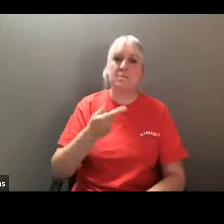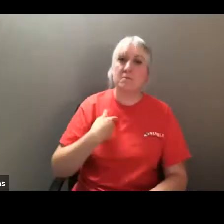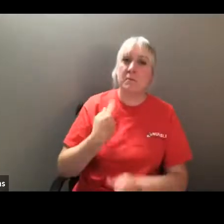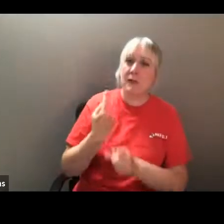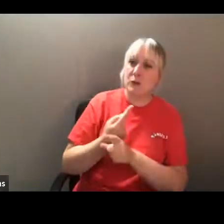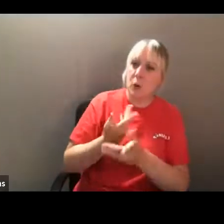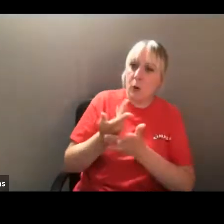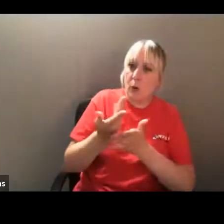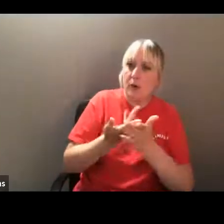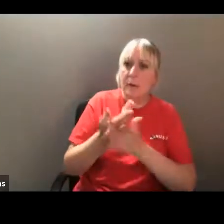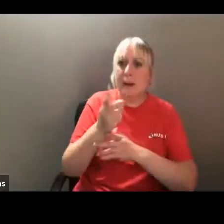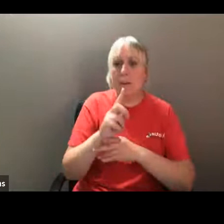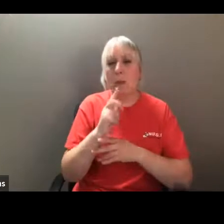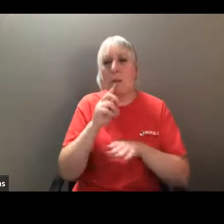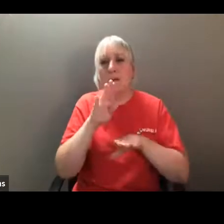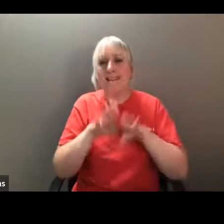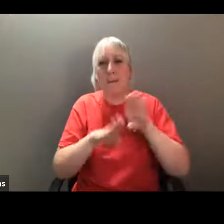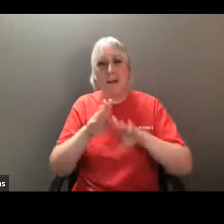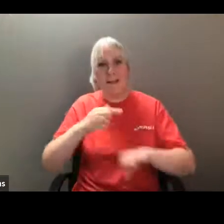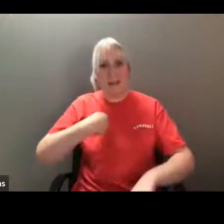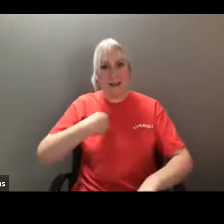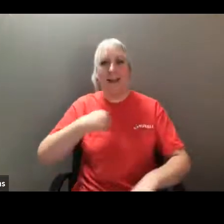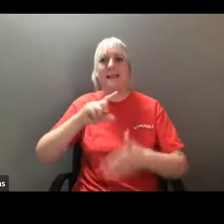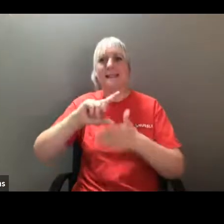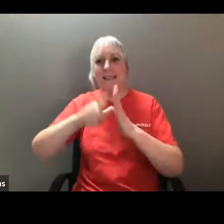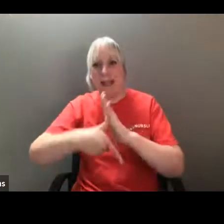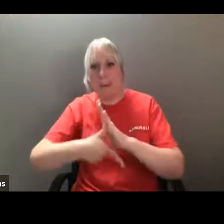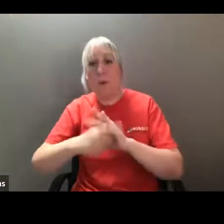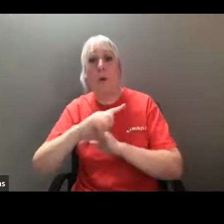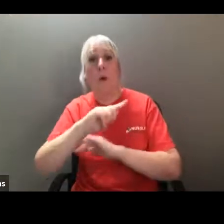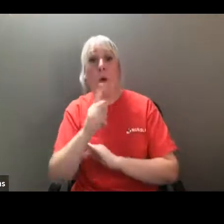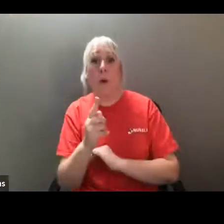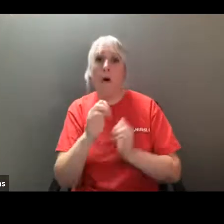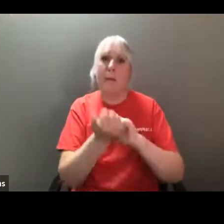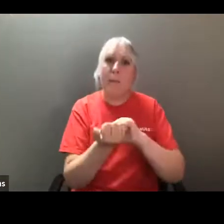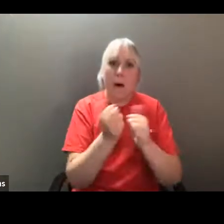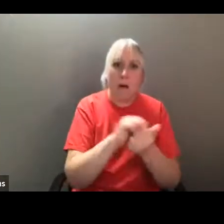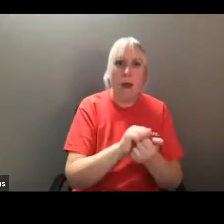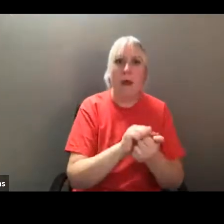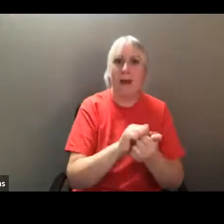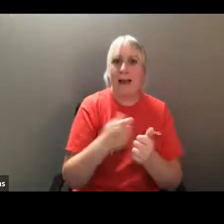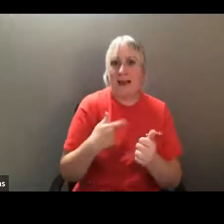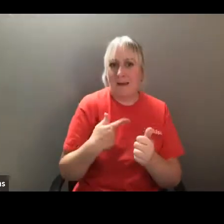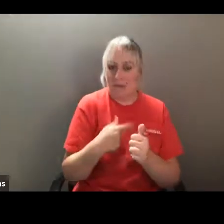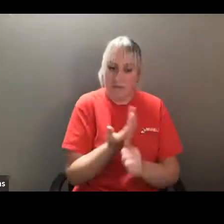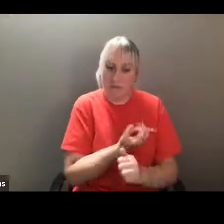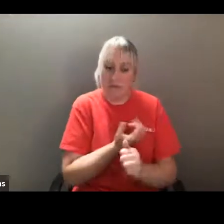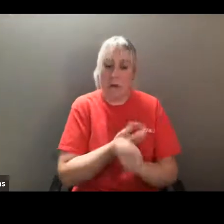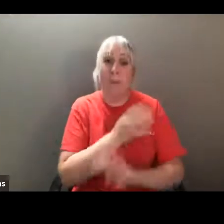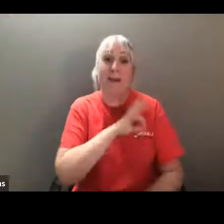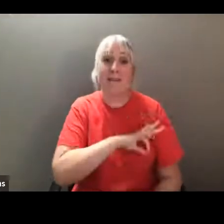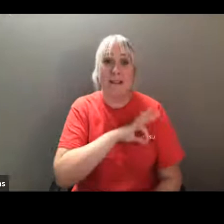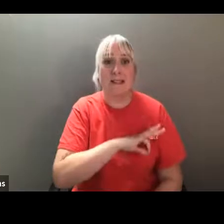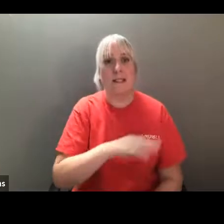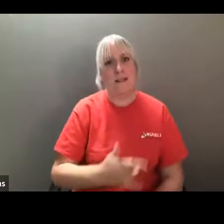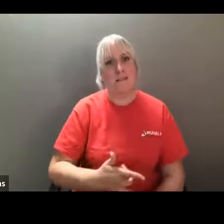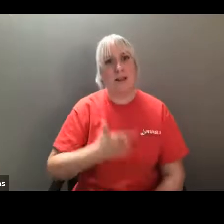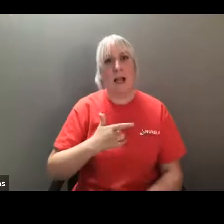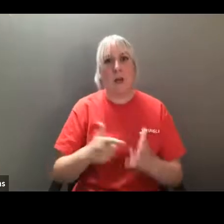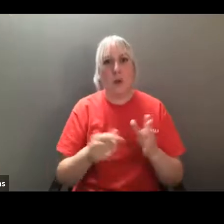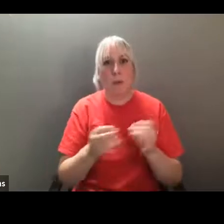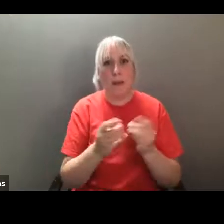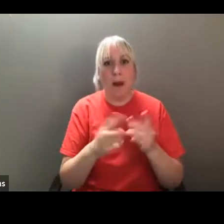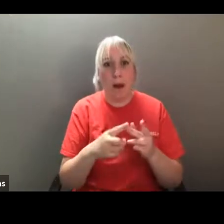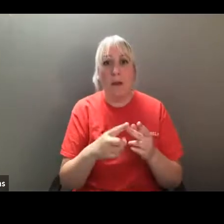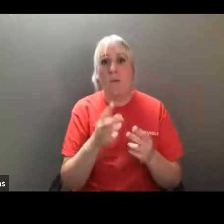like me, either disabled or they, their partner or a relative is living on benefits, who think UBI could be the way forward, is that